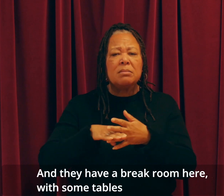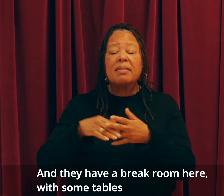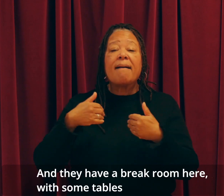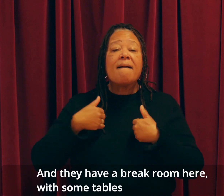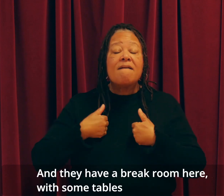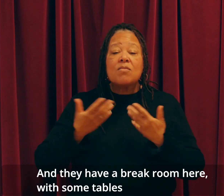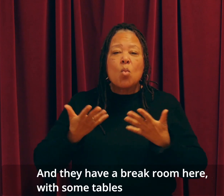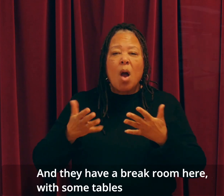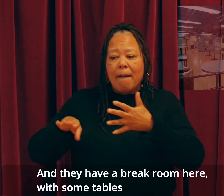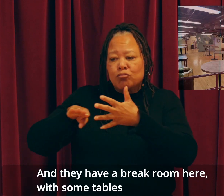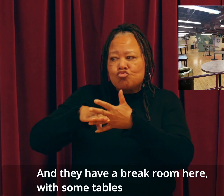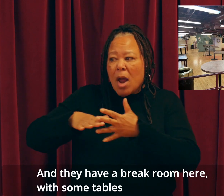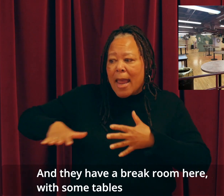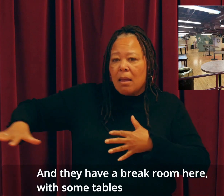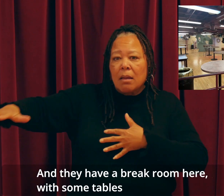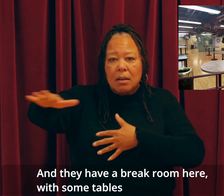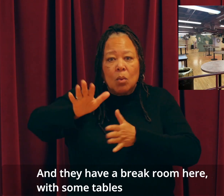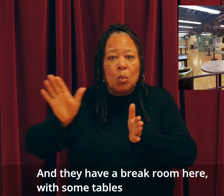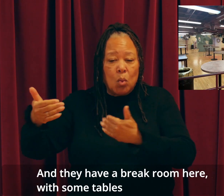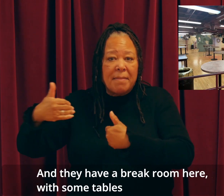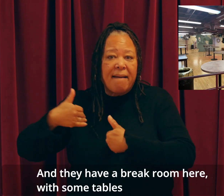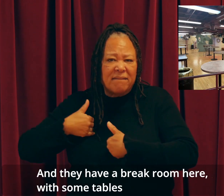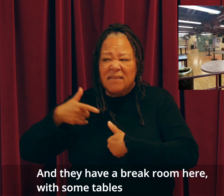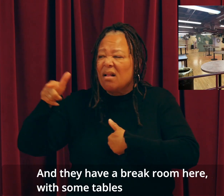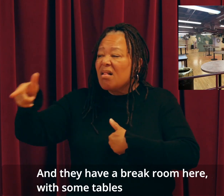And they have a break room here with some tables.